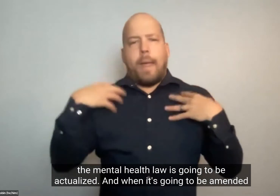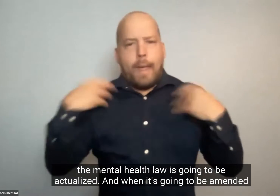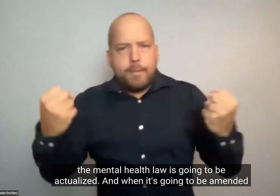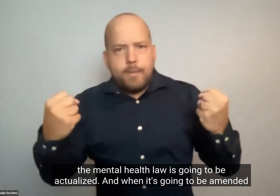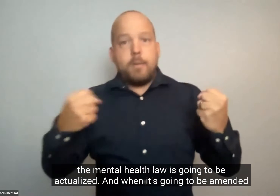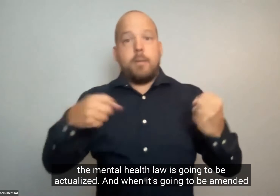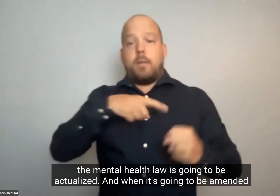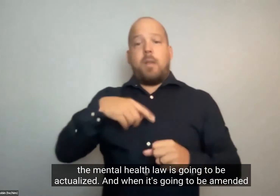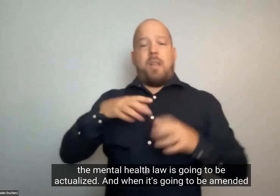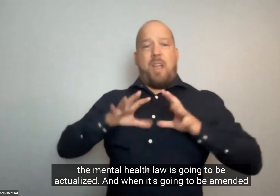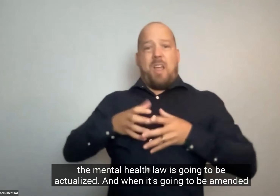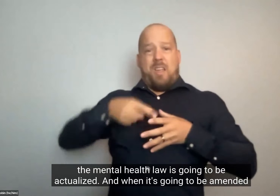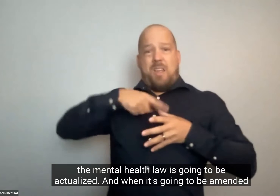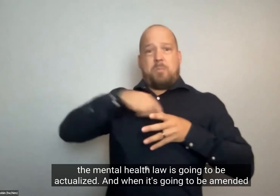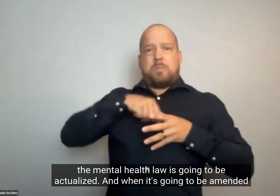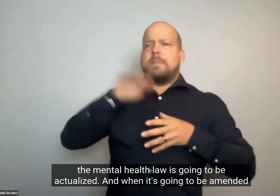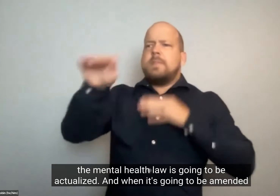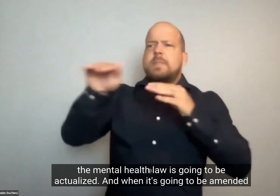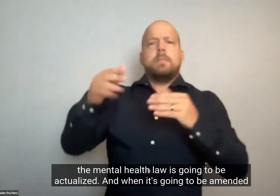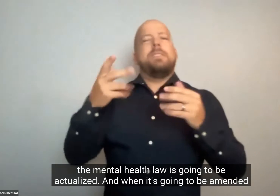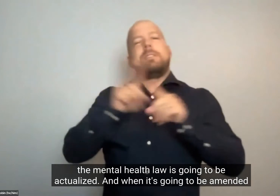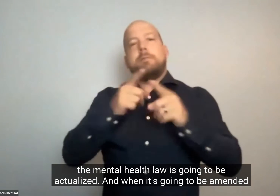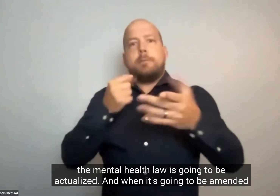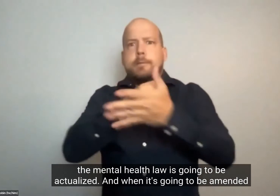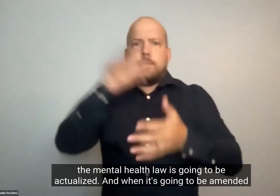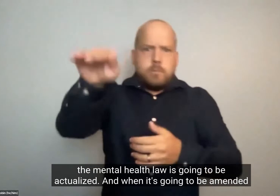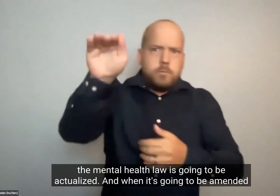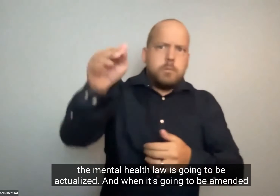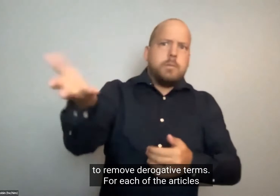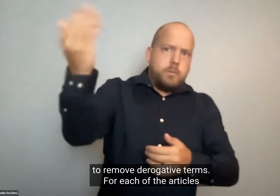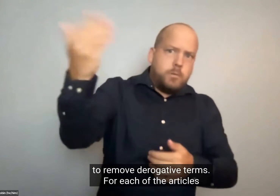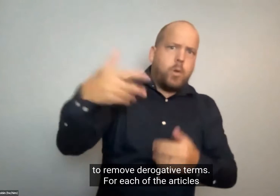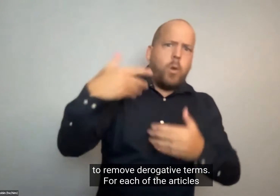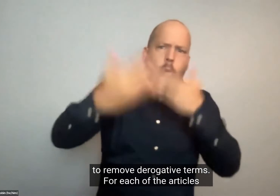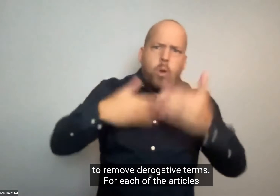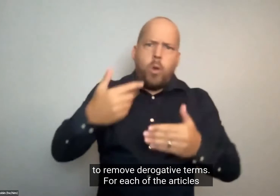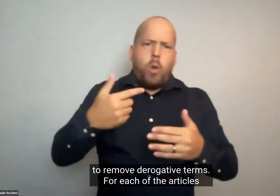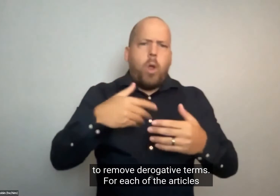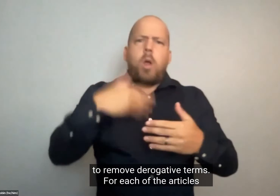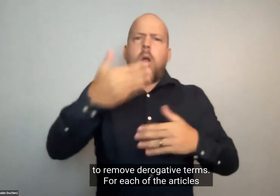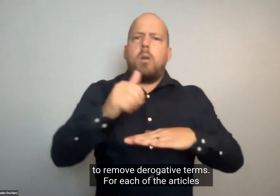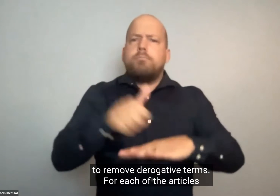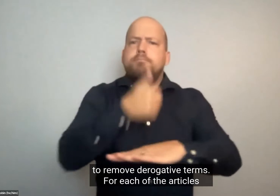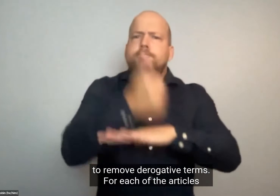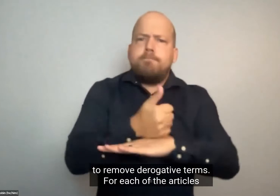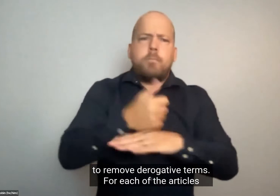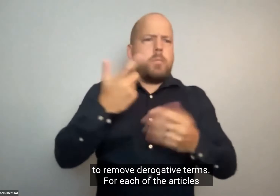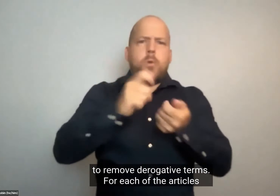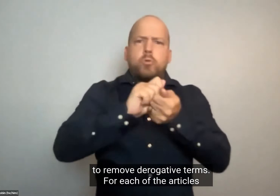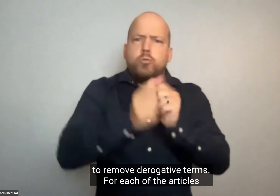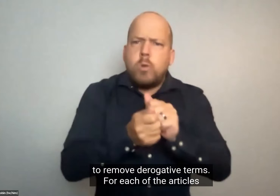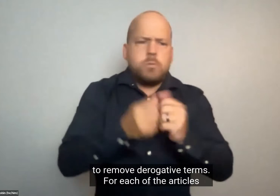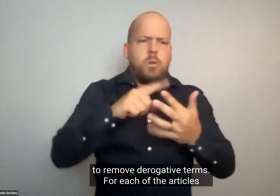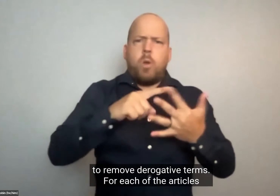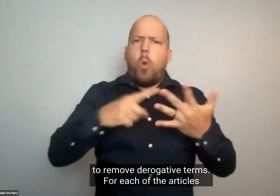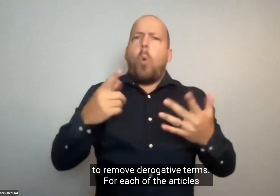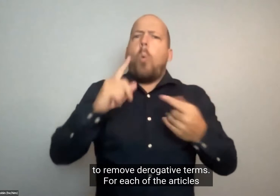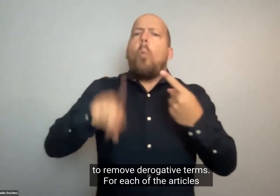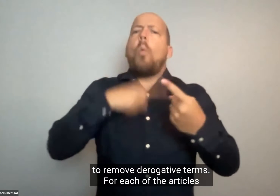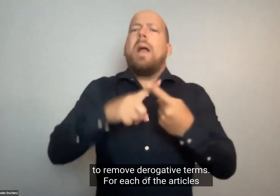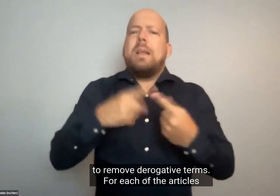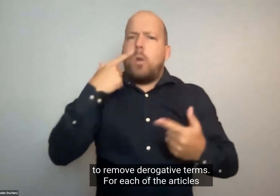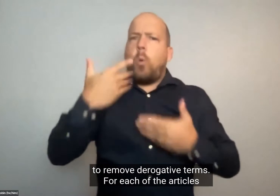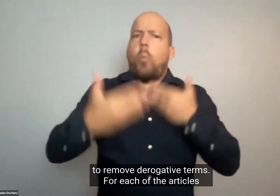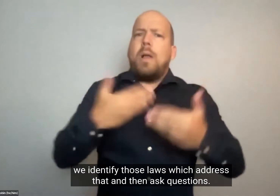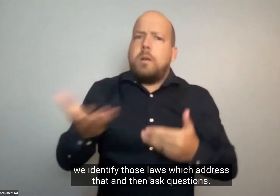be actualized and when it is going to be amended to remove derogative terms, which for